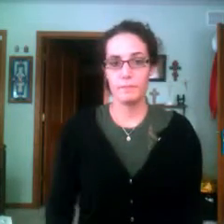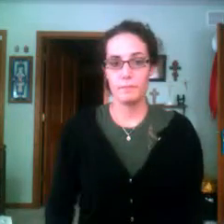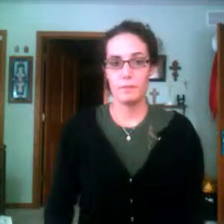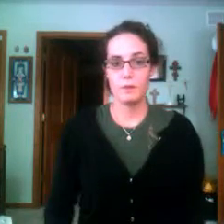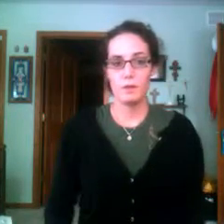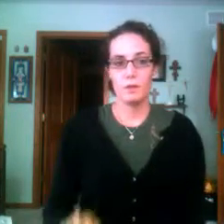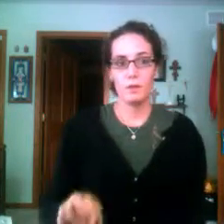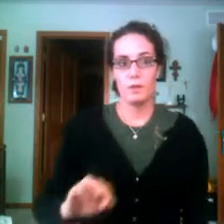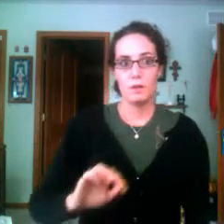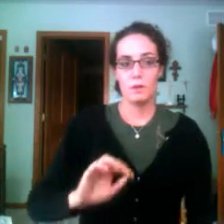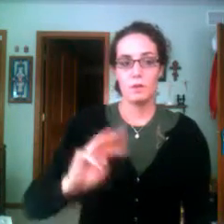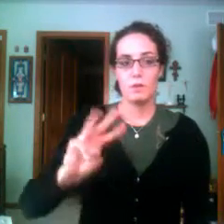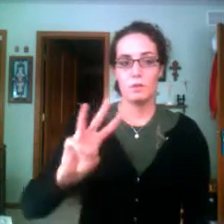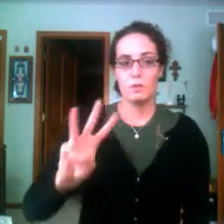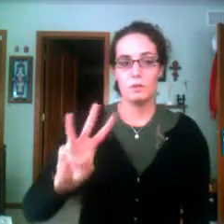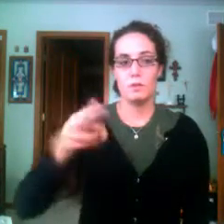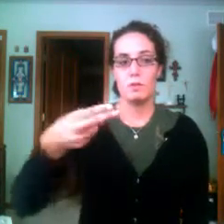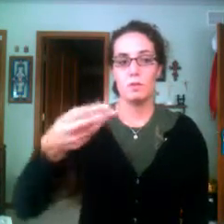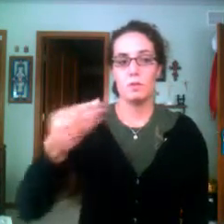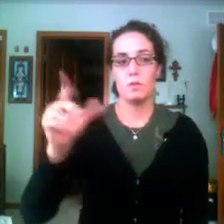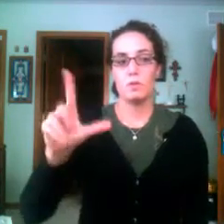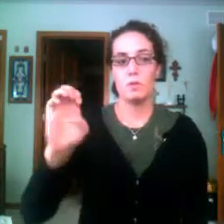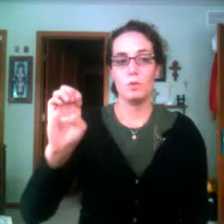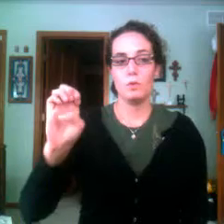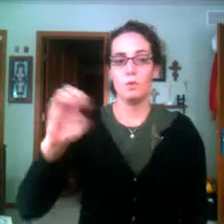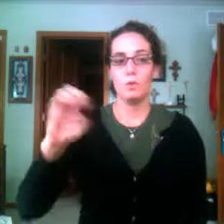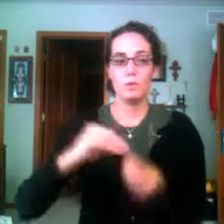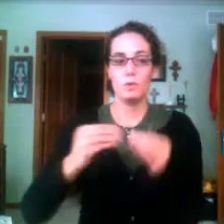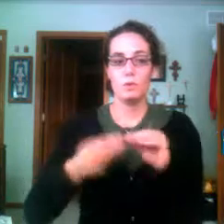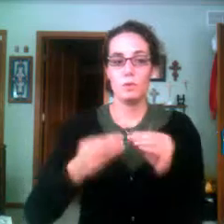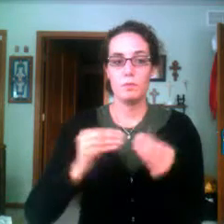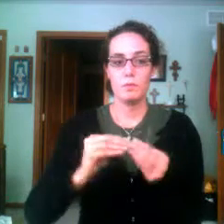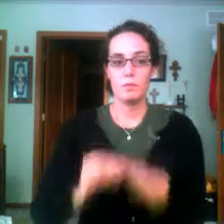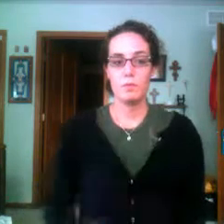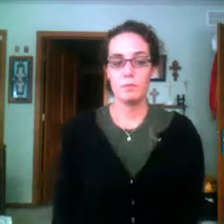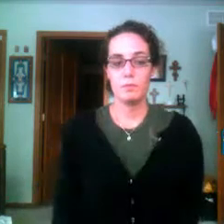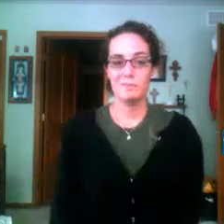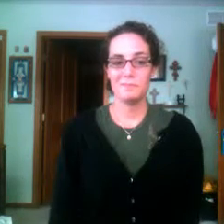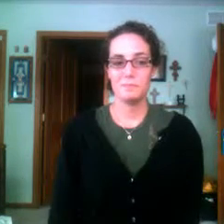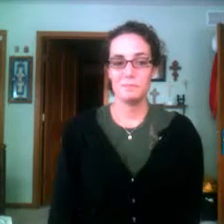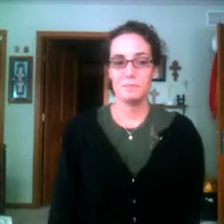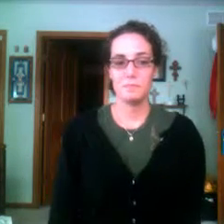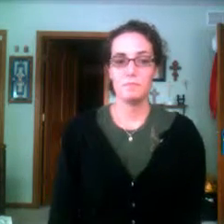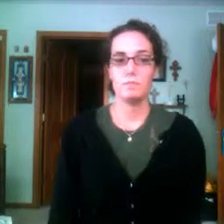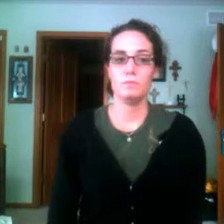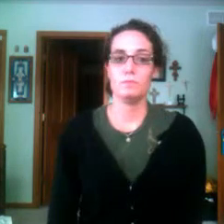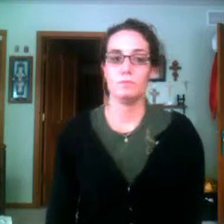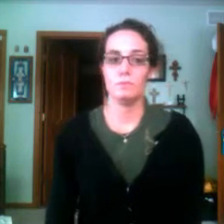The natural numbers are fine for counting, but we're missing a very special number, which we need to take into consideration.